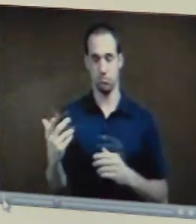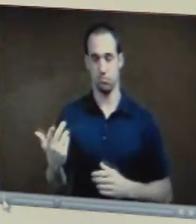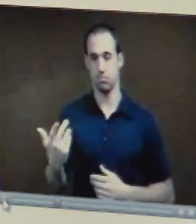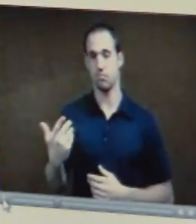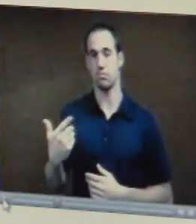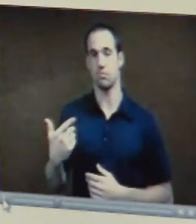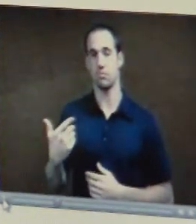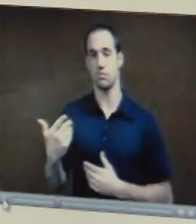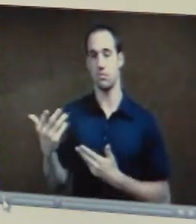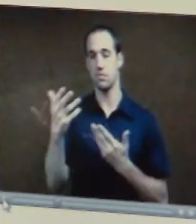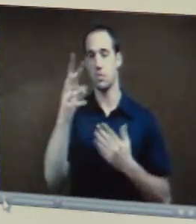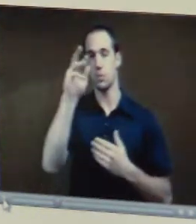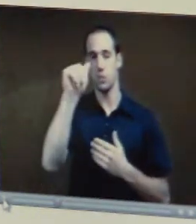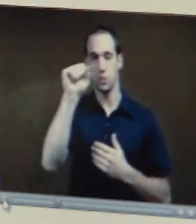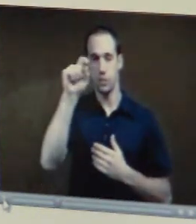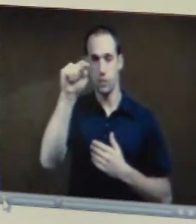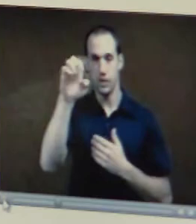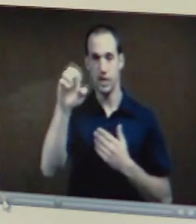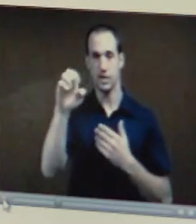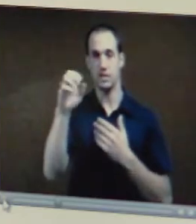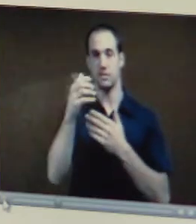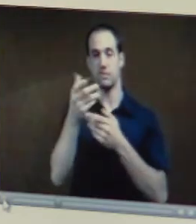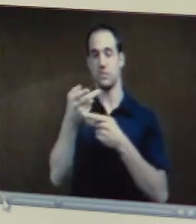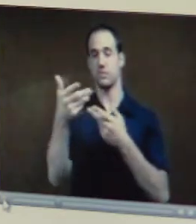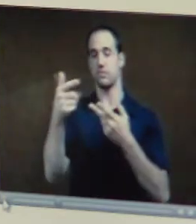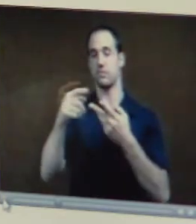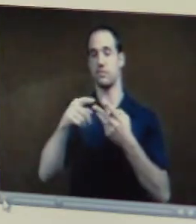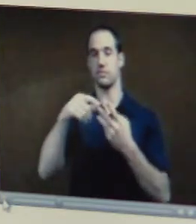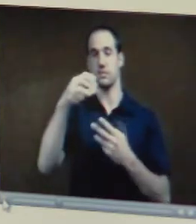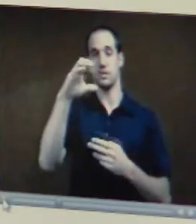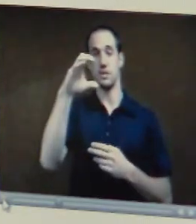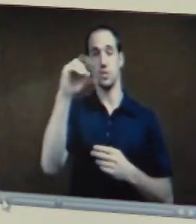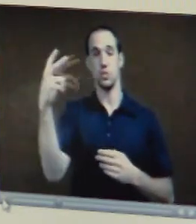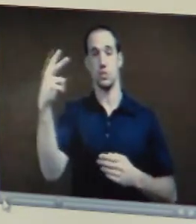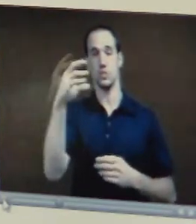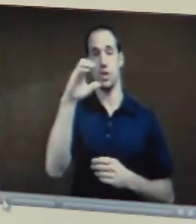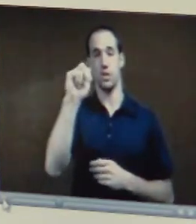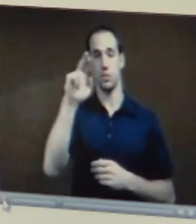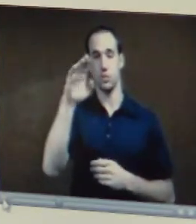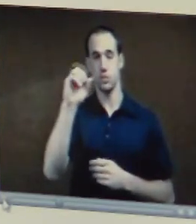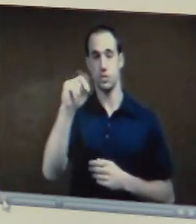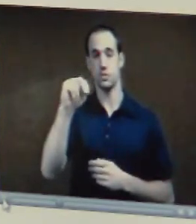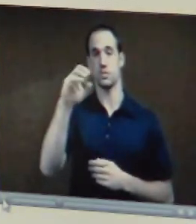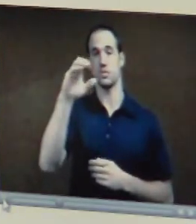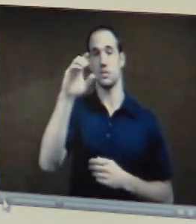The heart sends the deoxygenated blood through the veins.